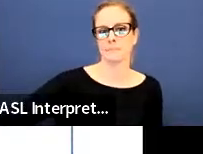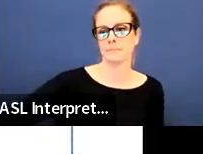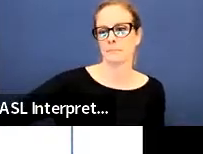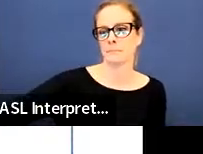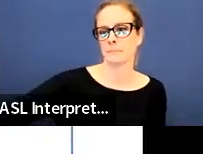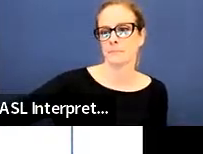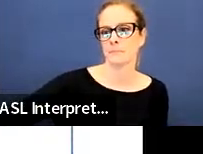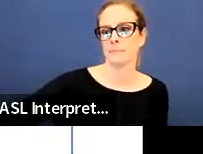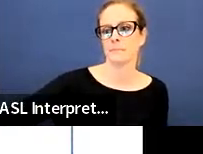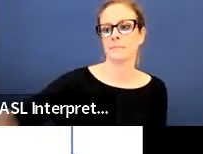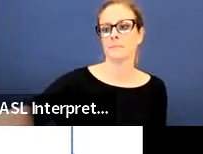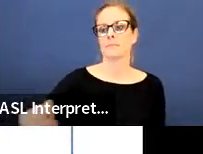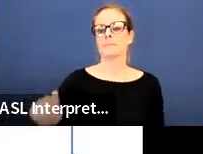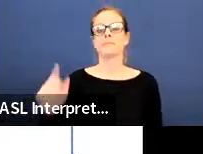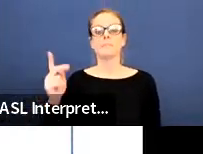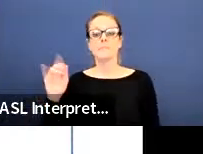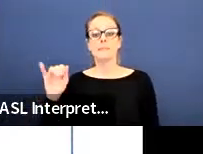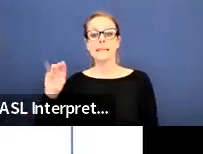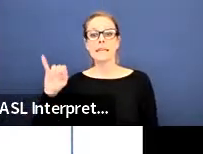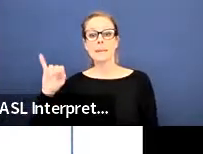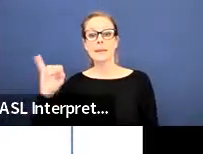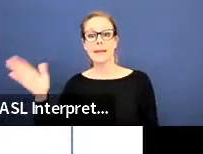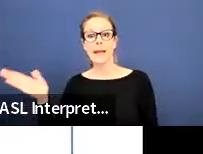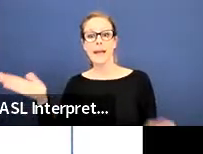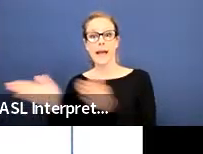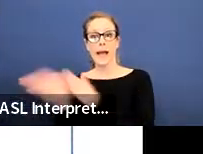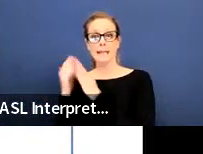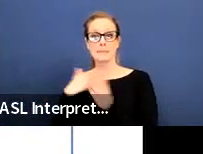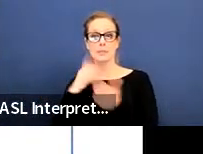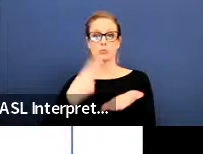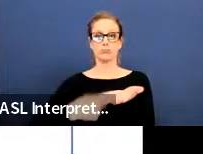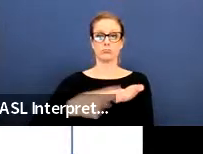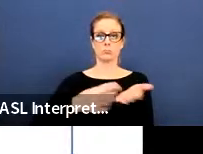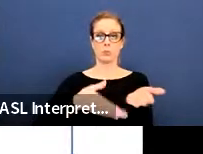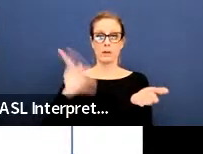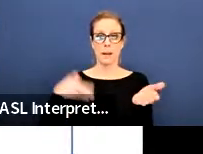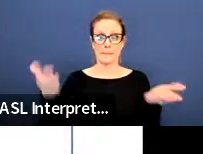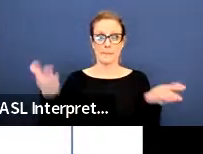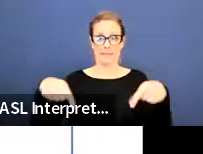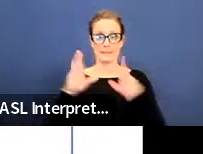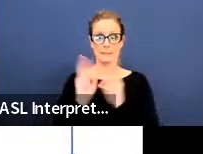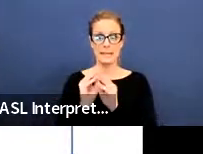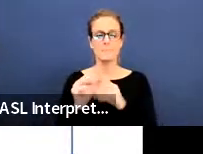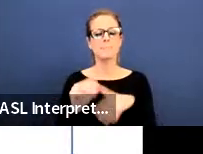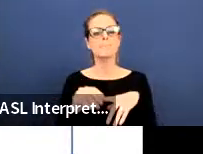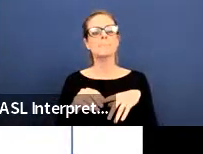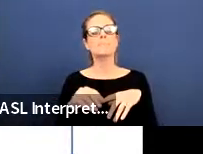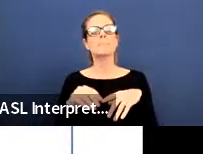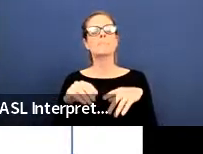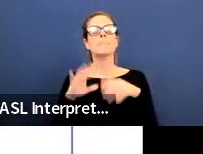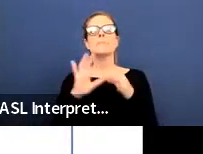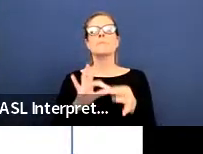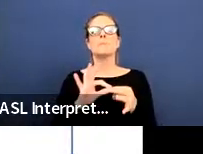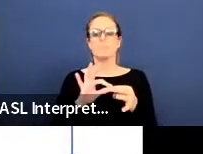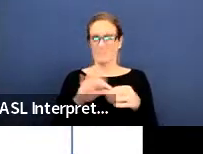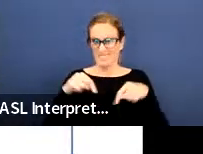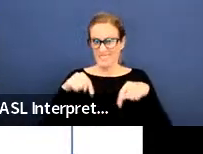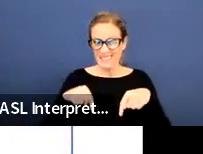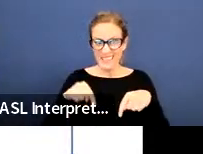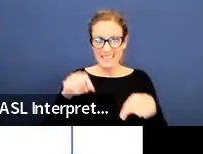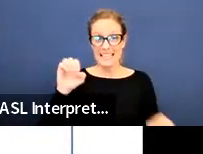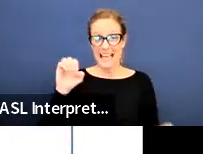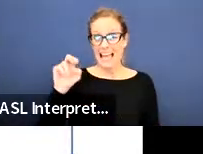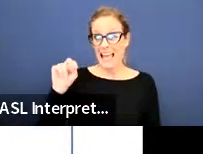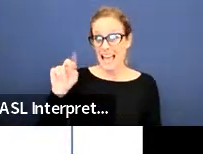So I think one thing Kimmy asked me to raise in this meeting is, the issue and the question of, is this endemic?